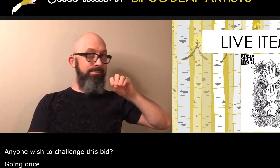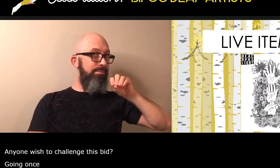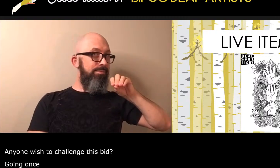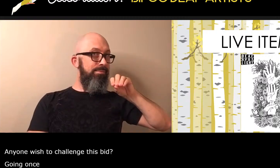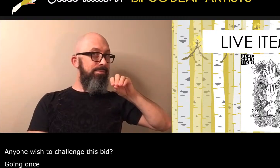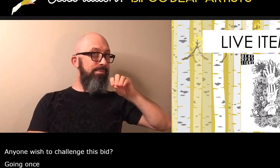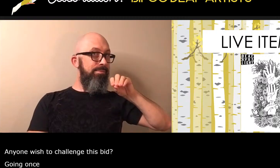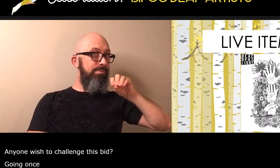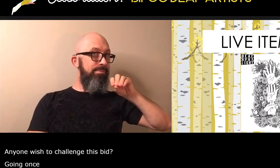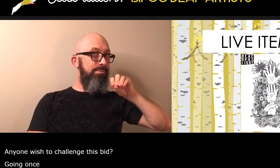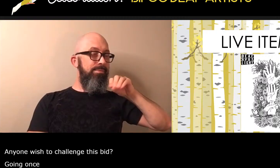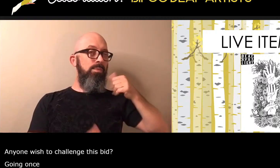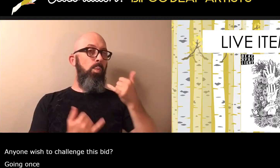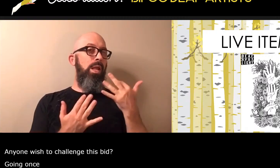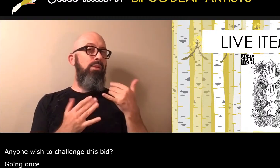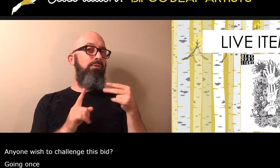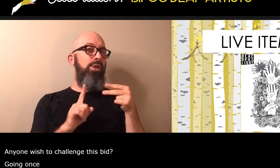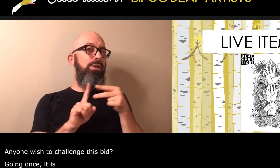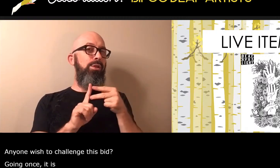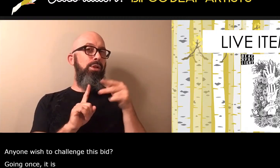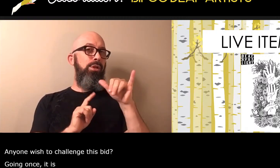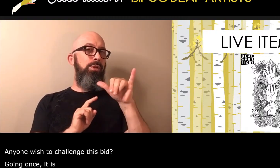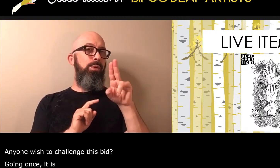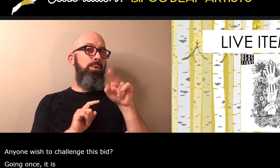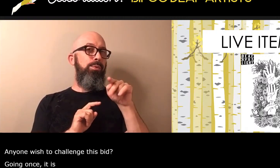It's 8:50 right now.